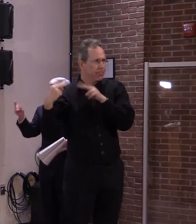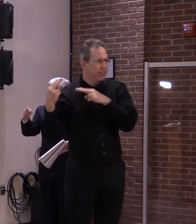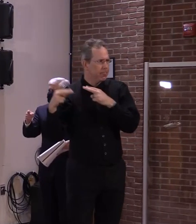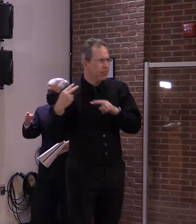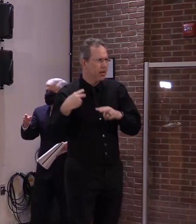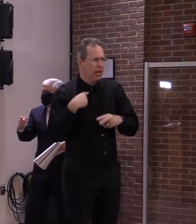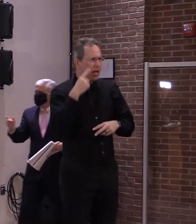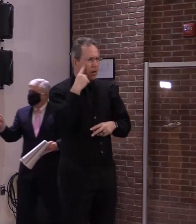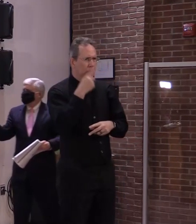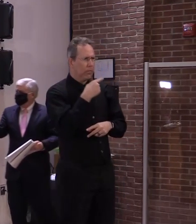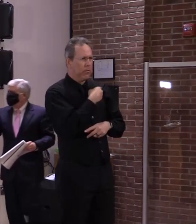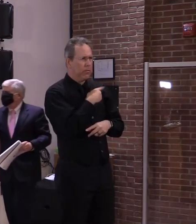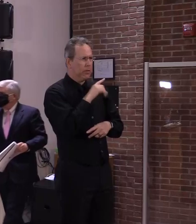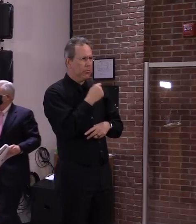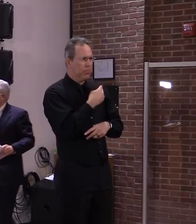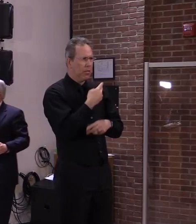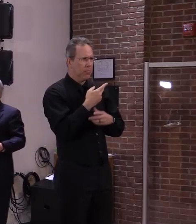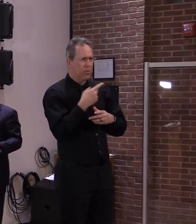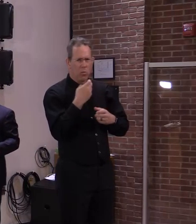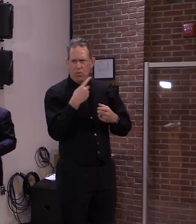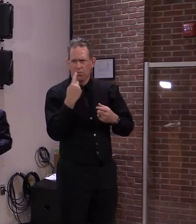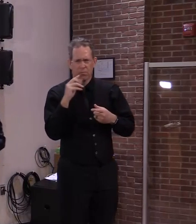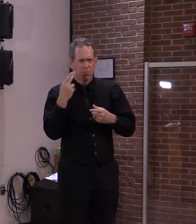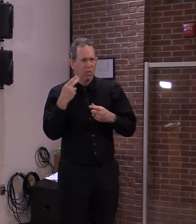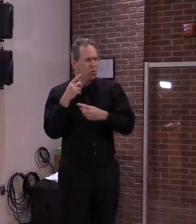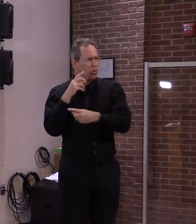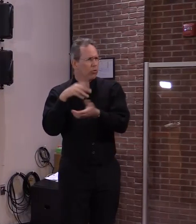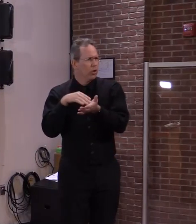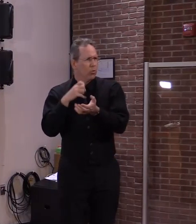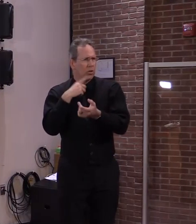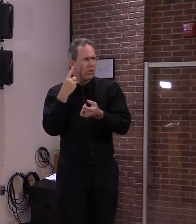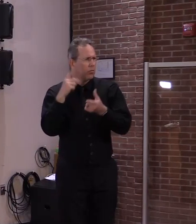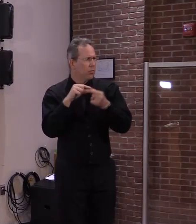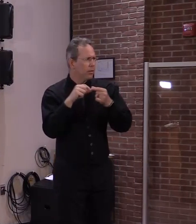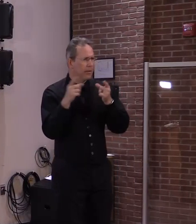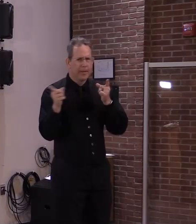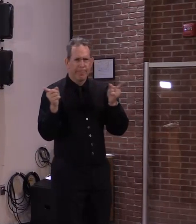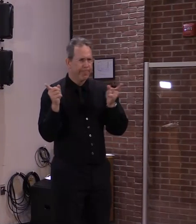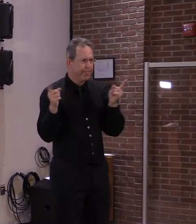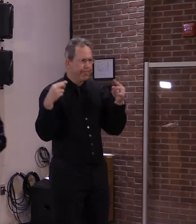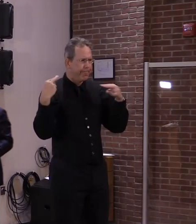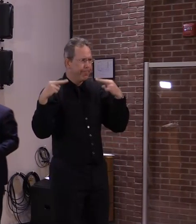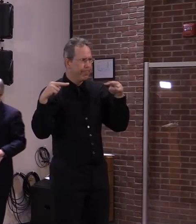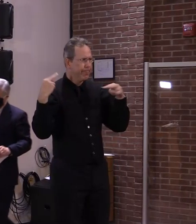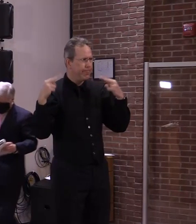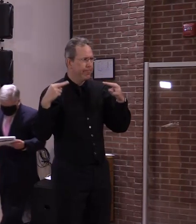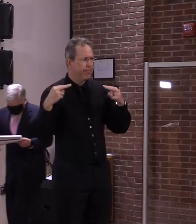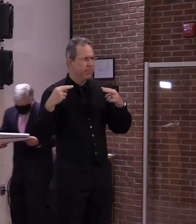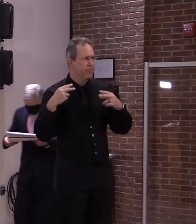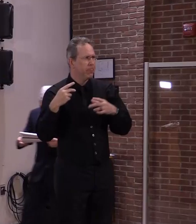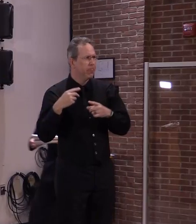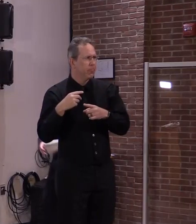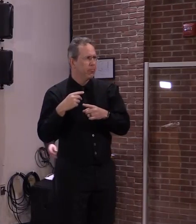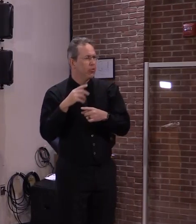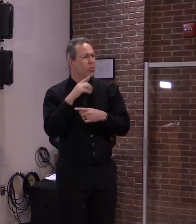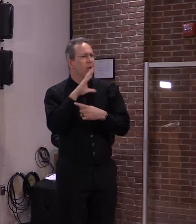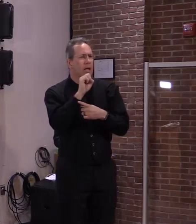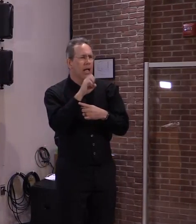or Secretary Smith wants to answer. Do you want to talk about the thesis there, and I'll talk about attraction? Dr. Levine first.